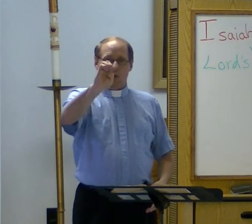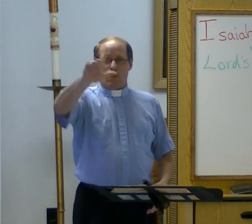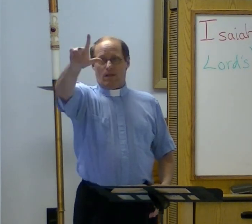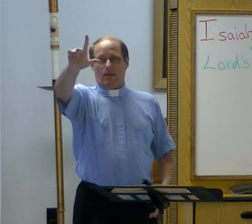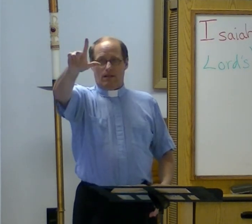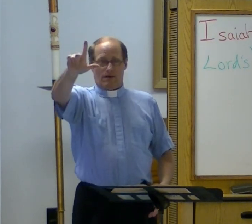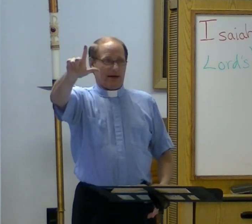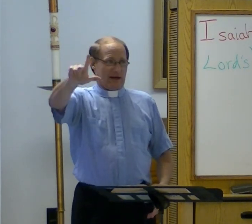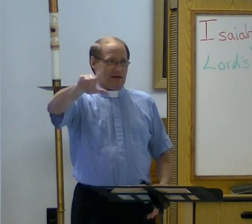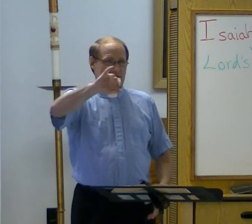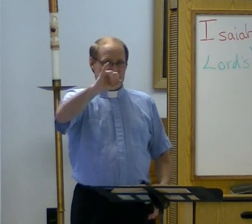Joel,